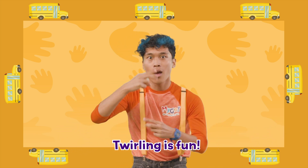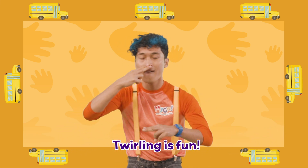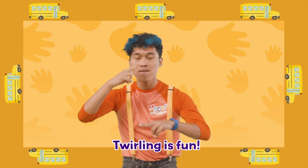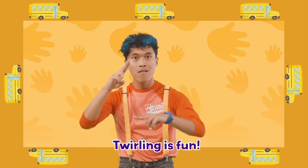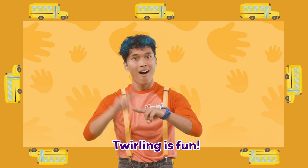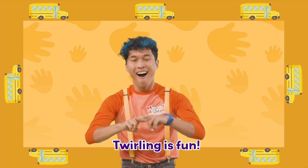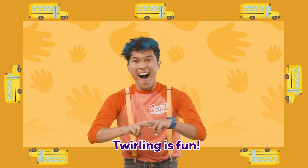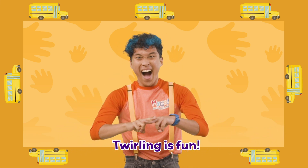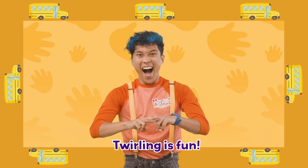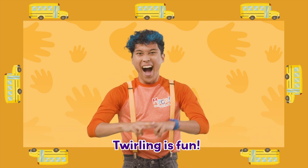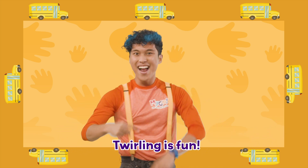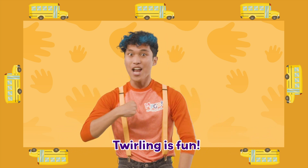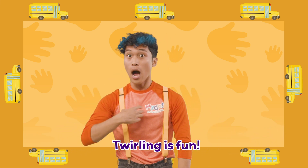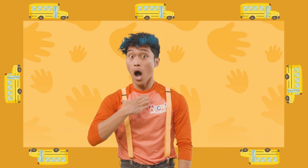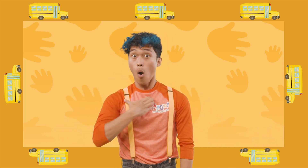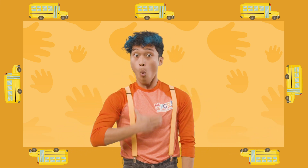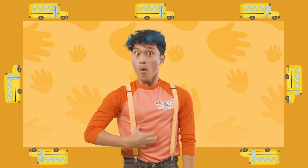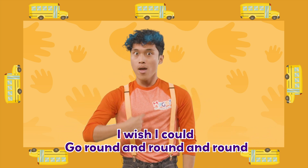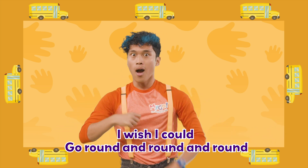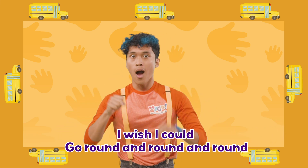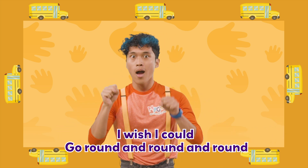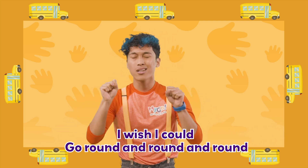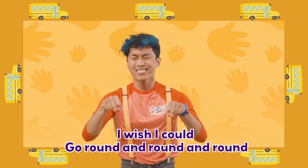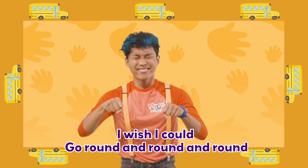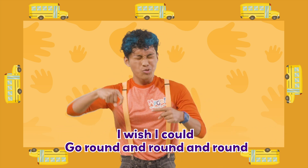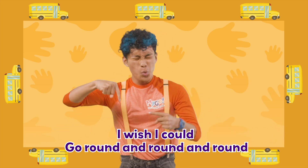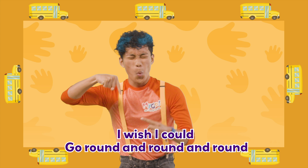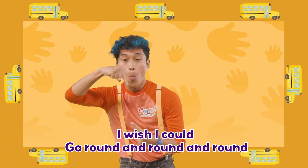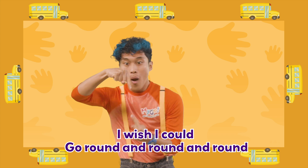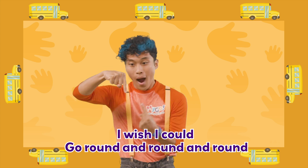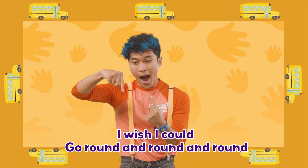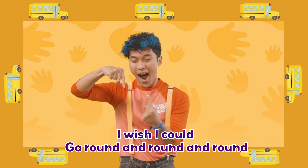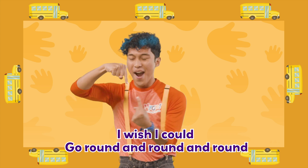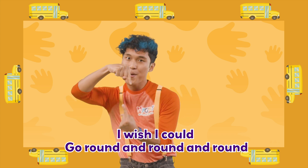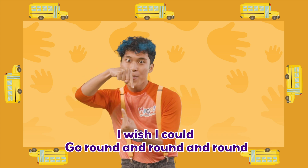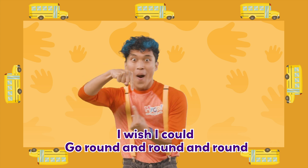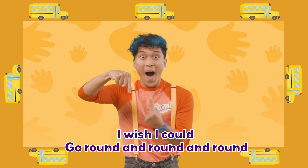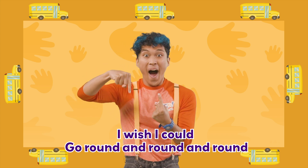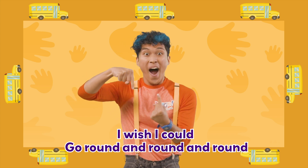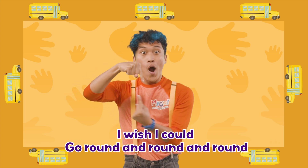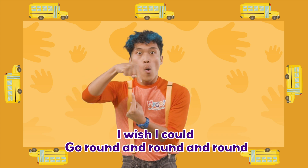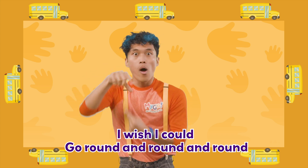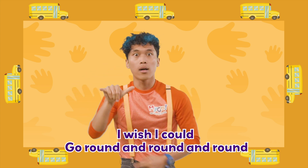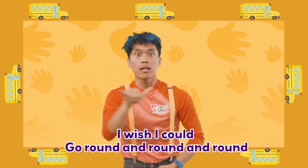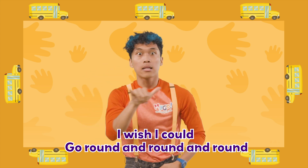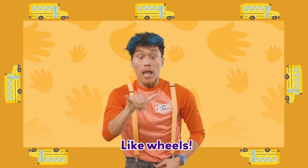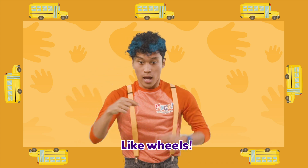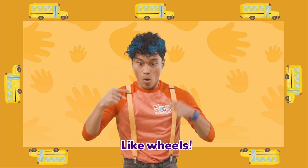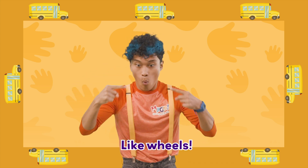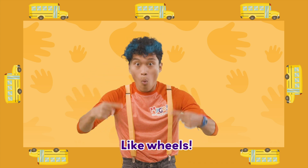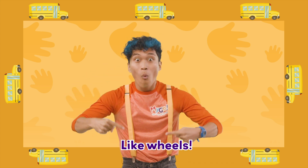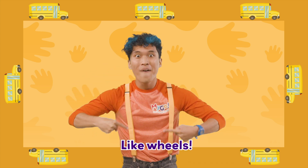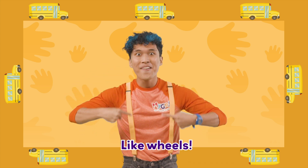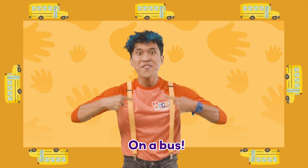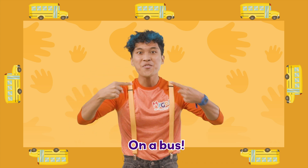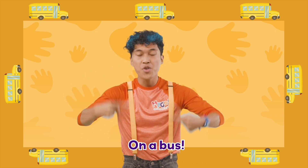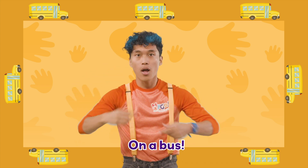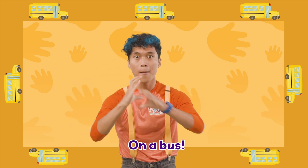Twirling is fun. I wish I could go round and round and round like wheels on a